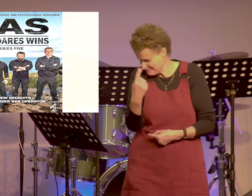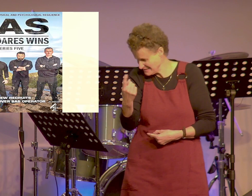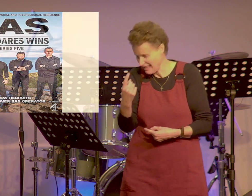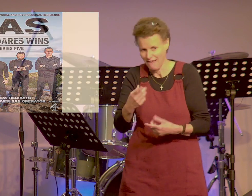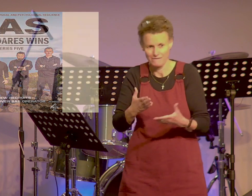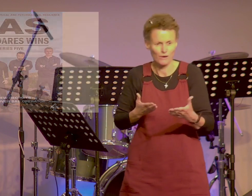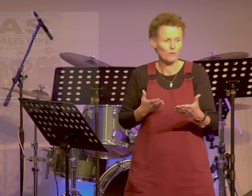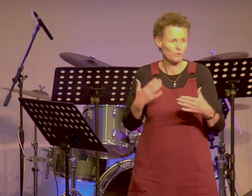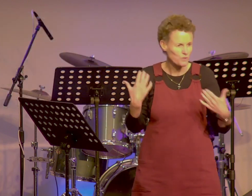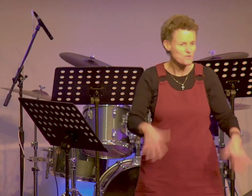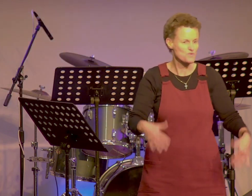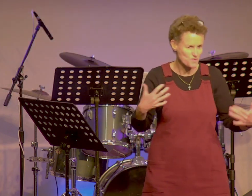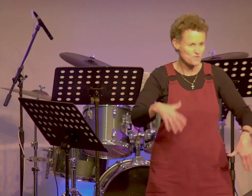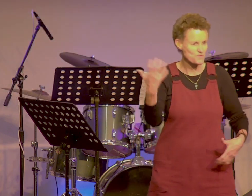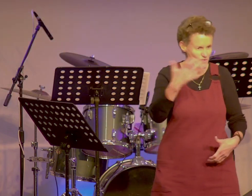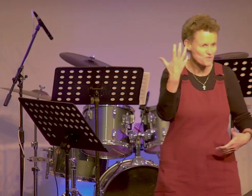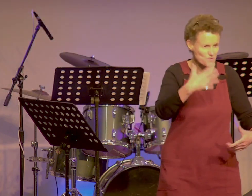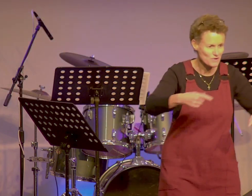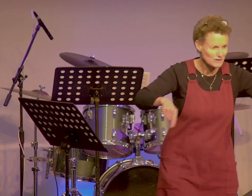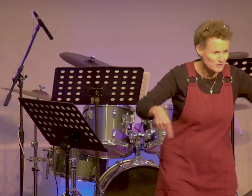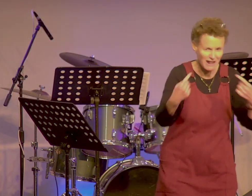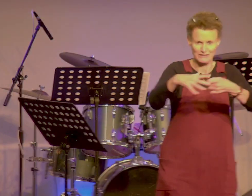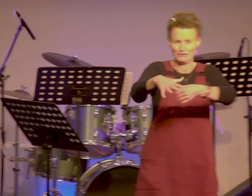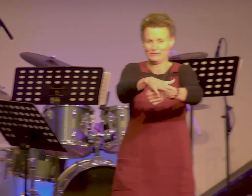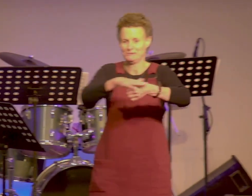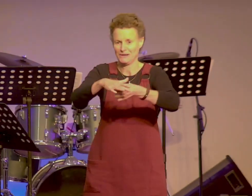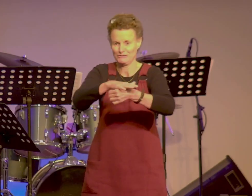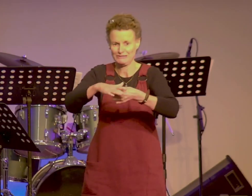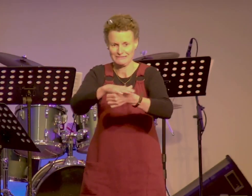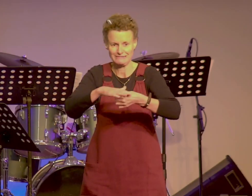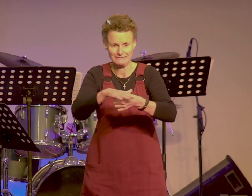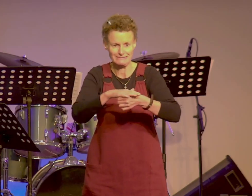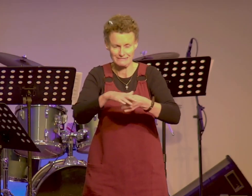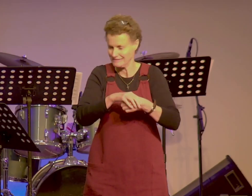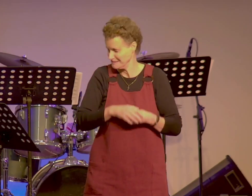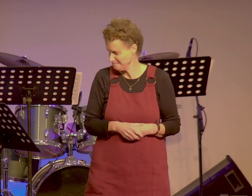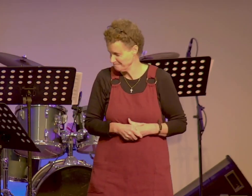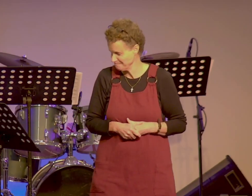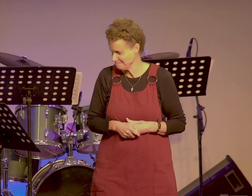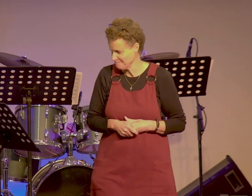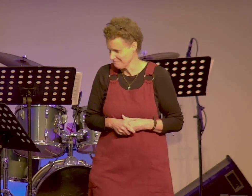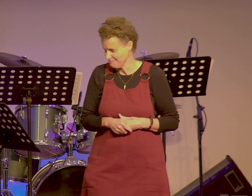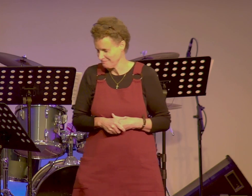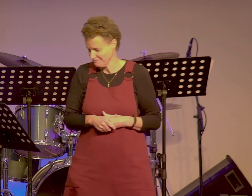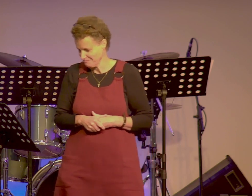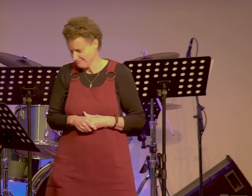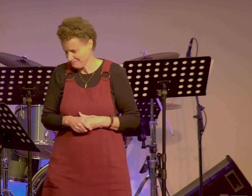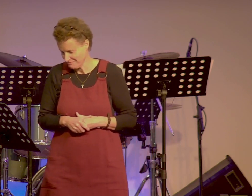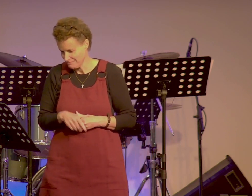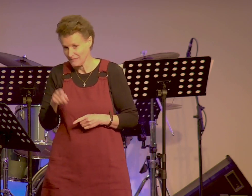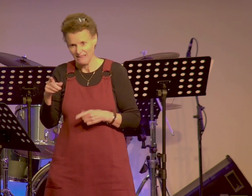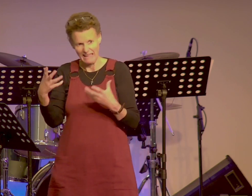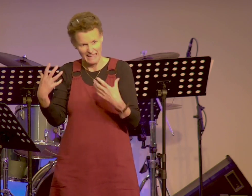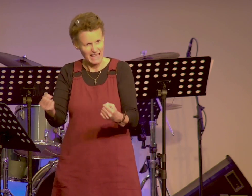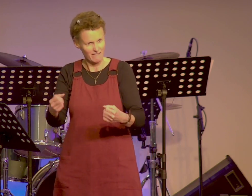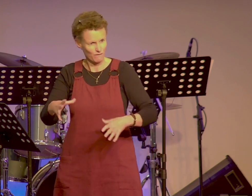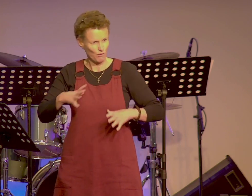But they're very competitive, and it's amazing, the challenges and the situations they have to go through.